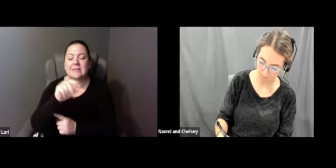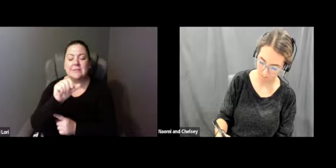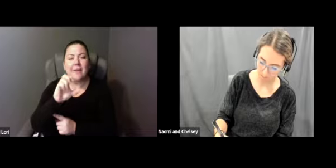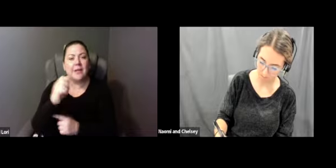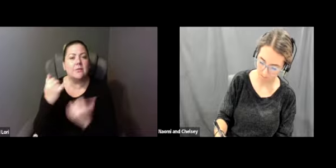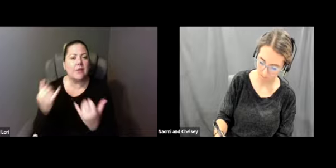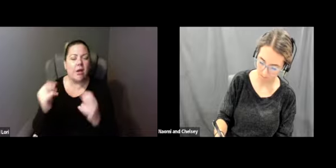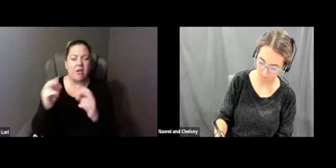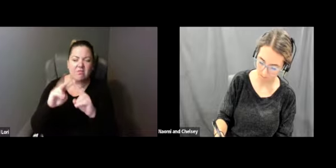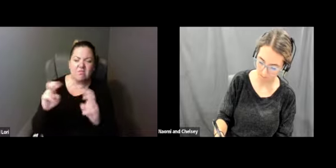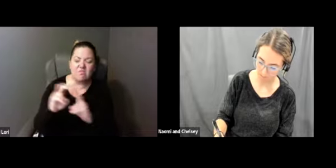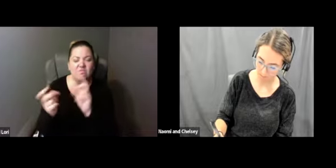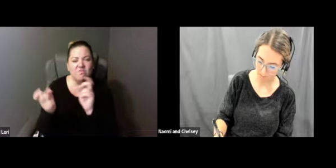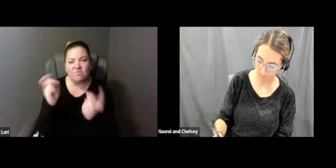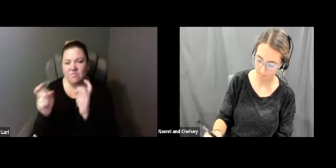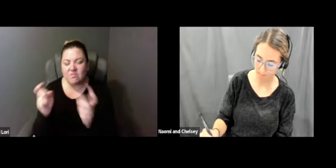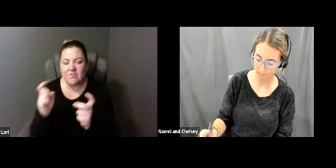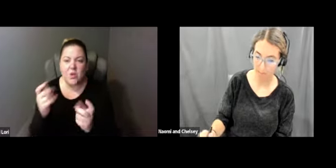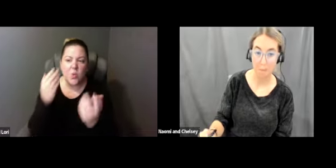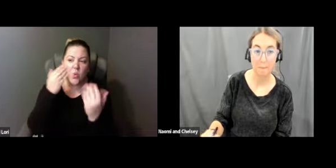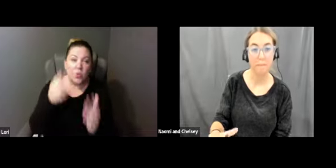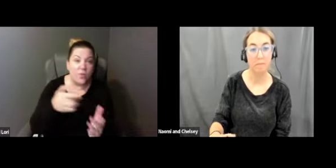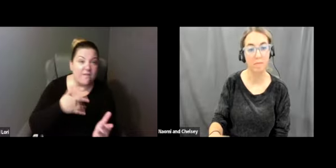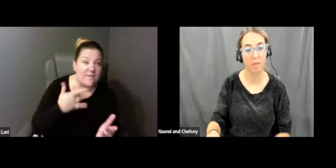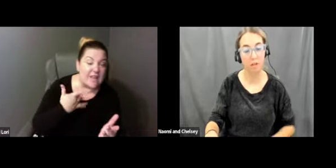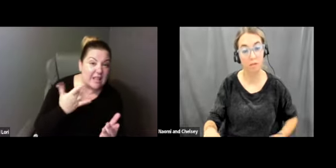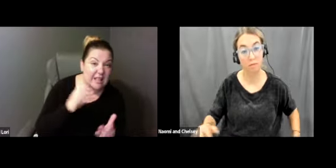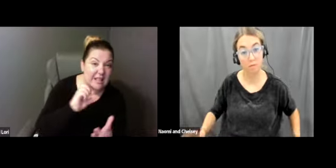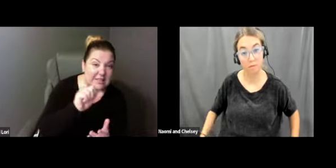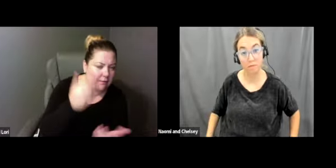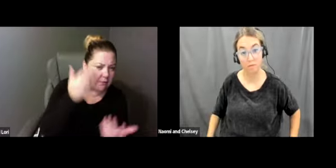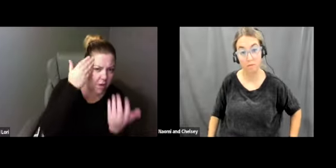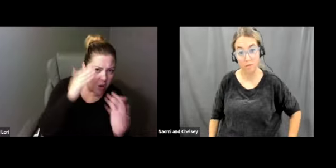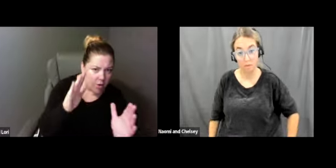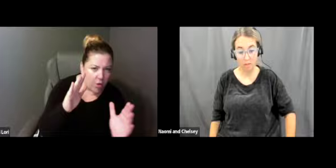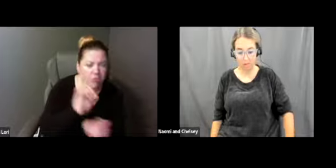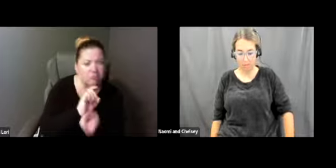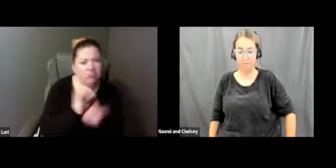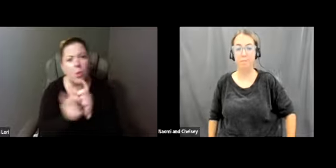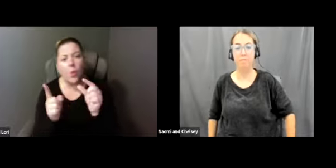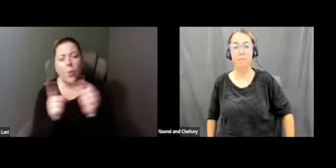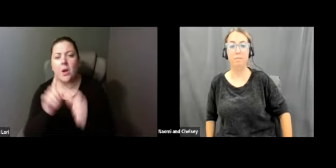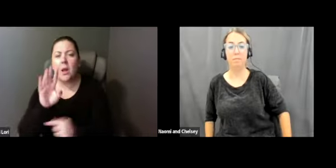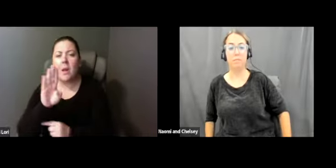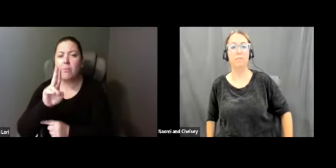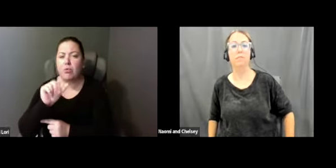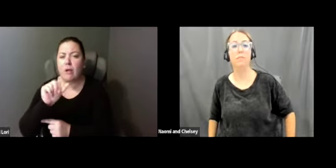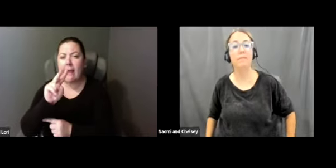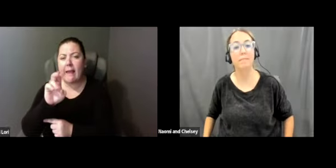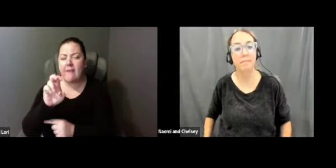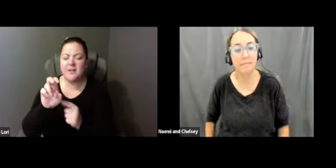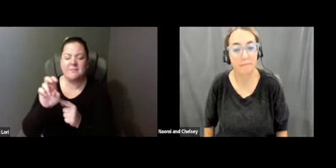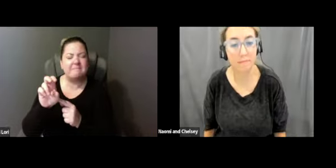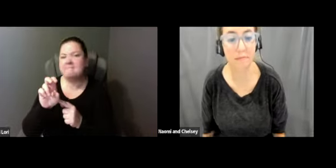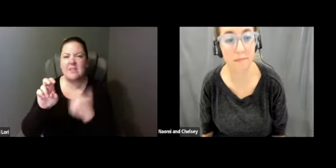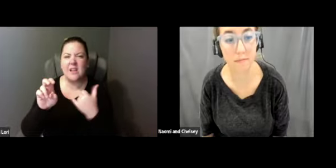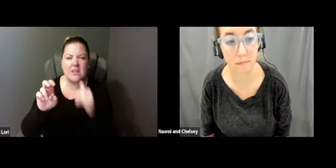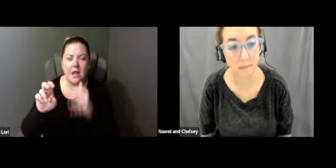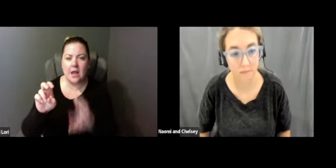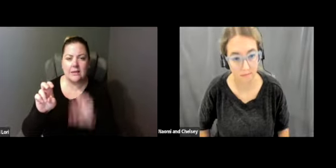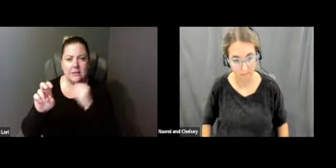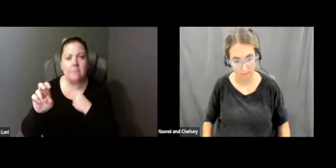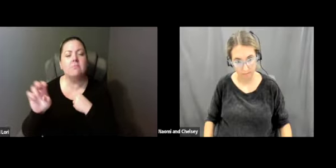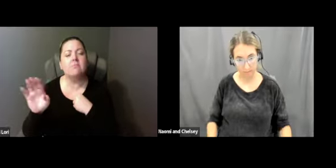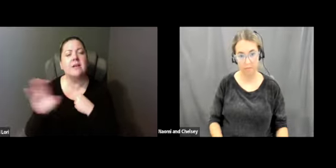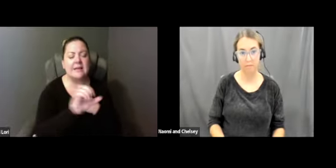language on because we can't really dictate if a person is feeling safe. And so we're trying to say brave spaces. But I'm really looking more towards safety because